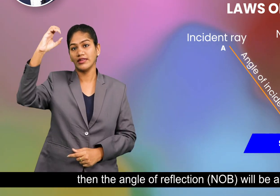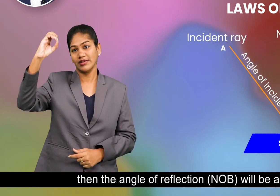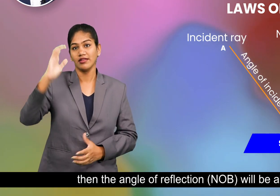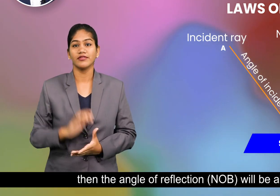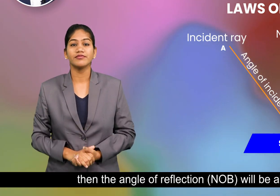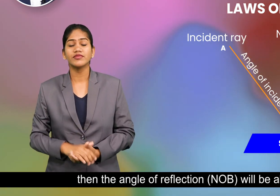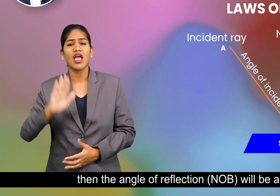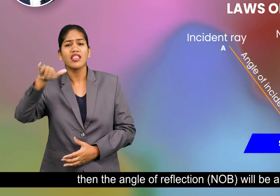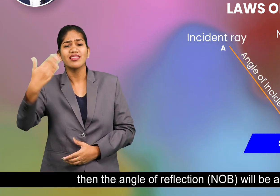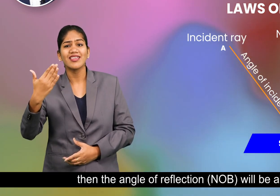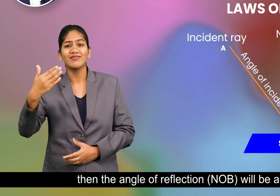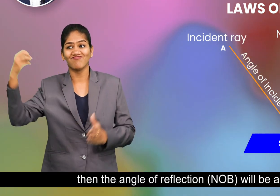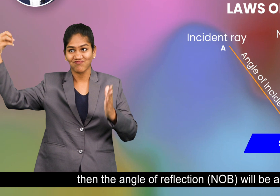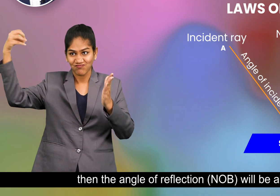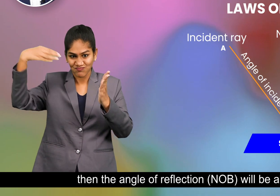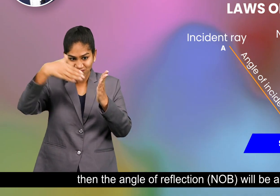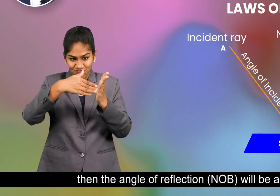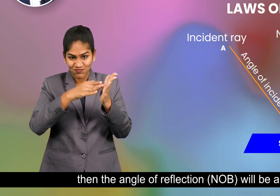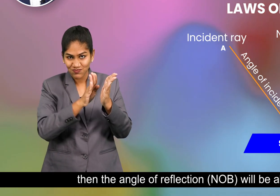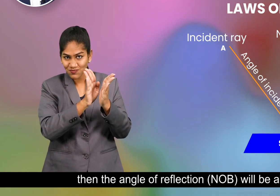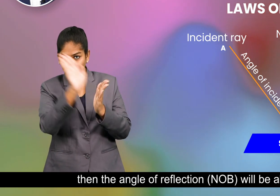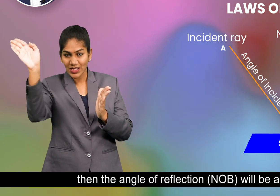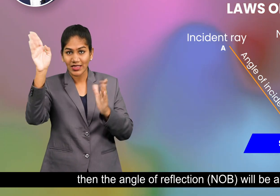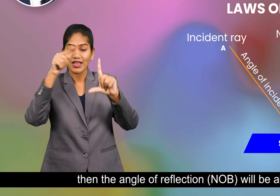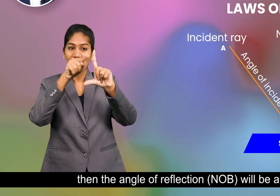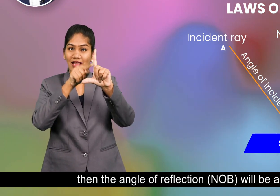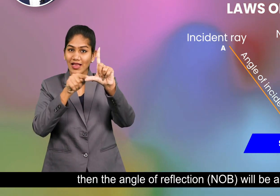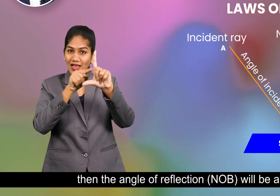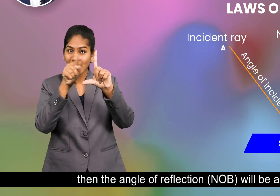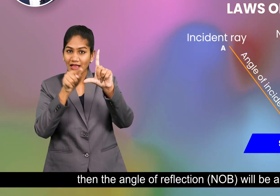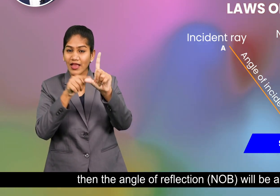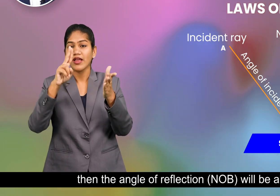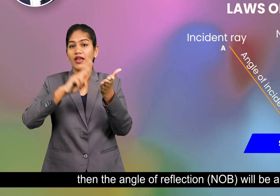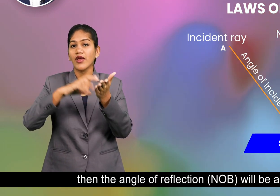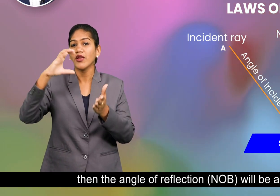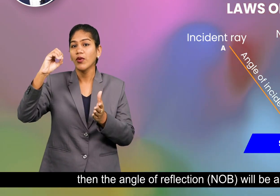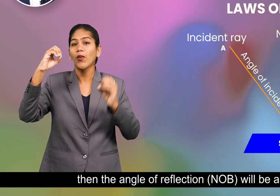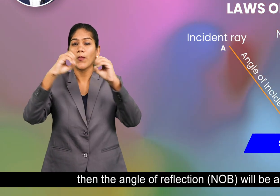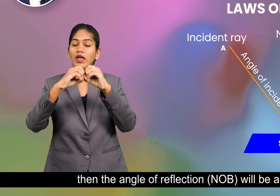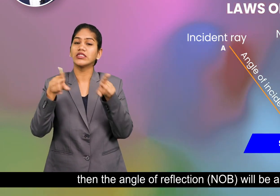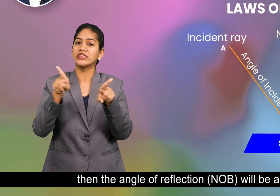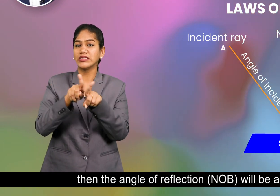then the angle of reflection NOB will also be 30 degree.